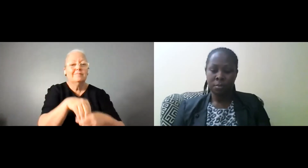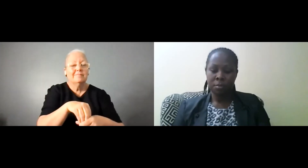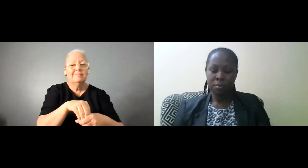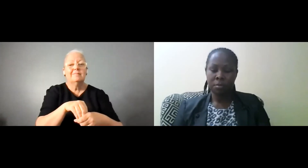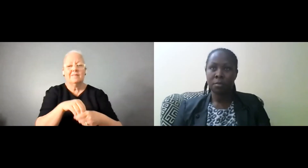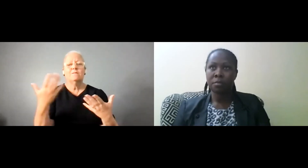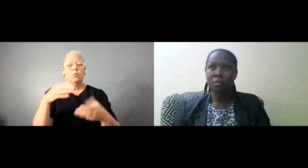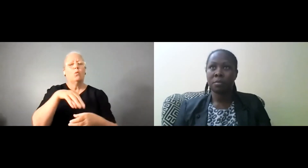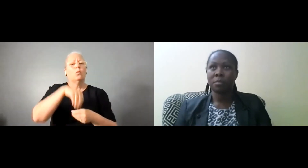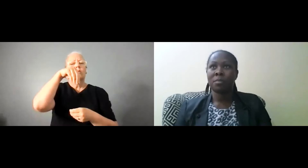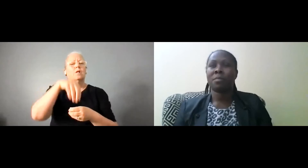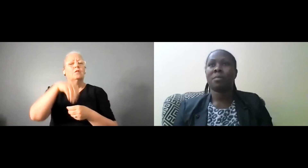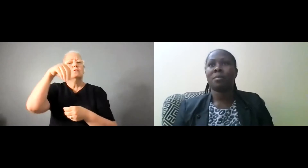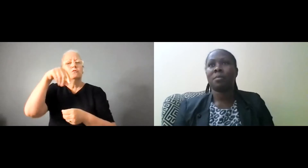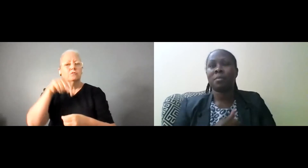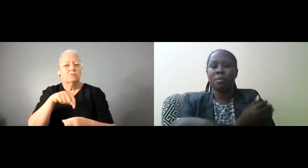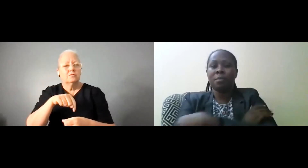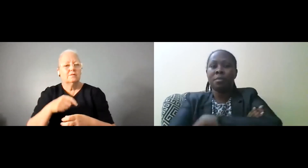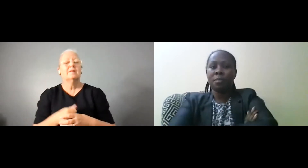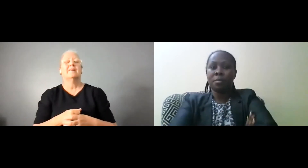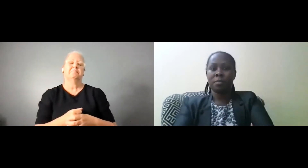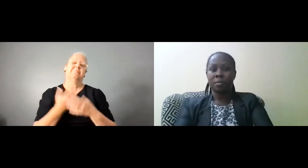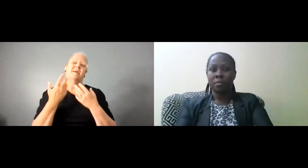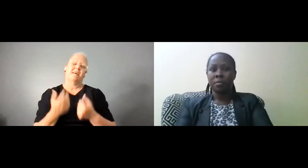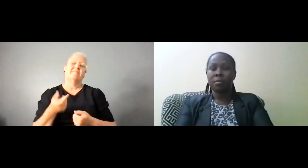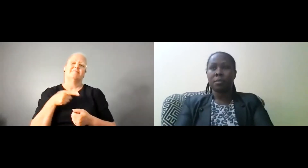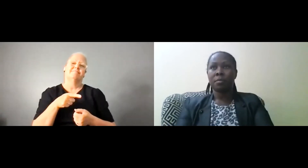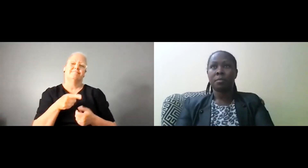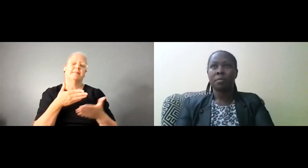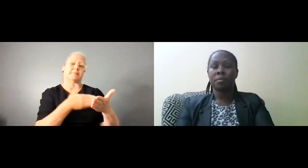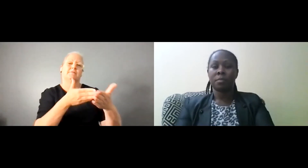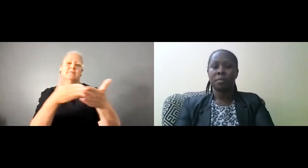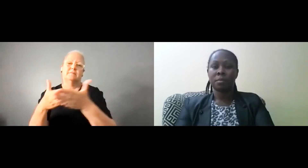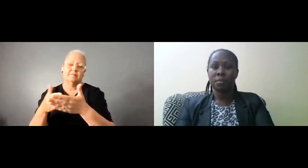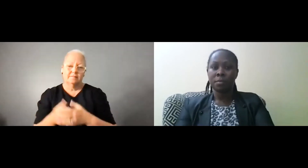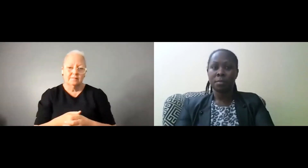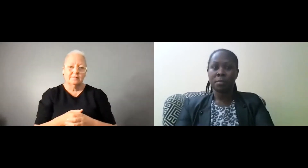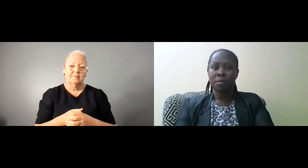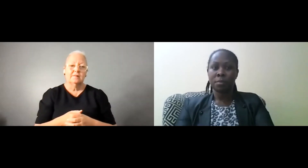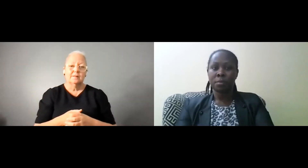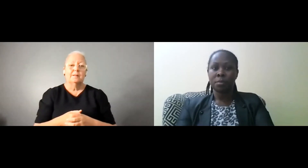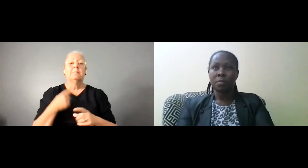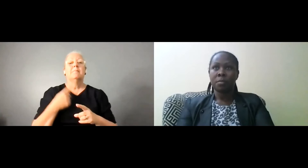Also, the Constitution is not addressing or not protecting the rights of persons with disability.